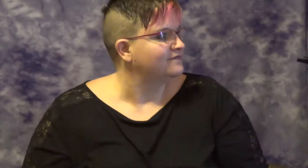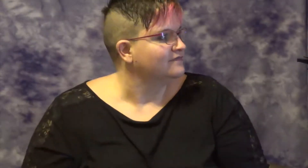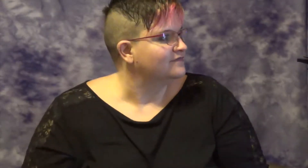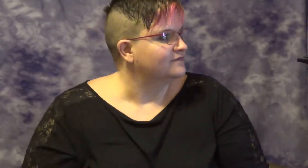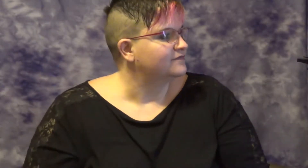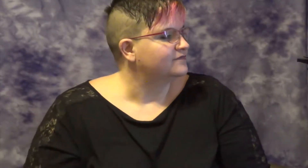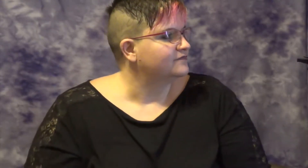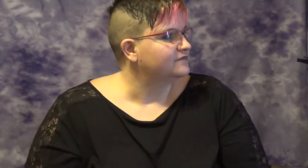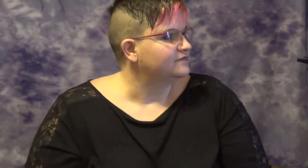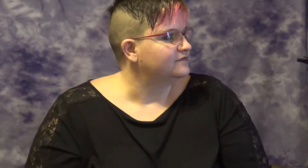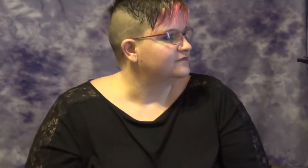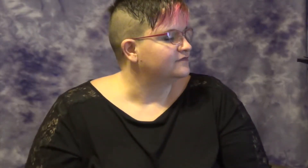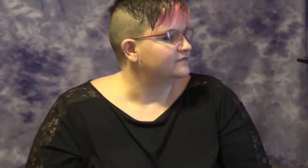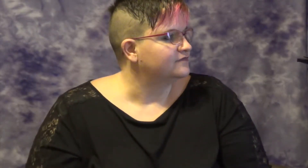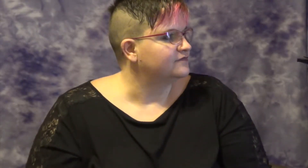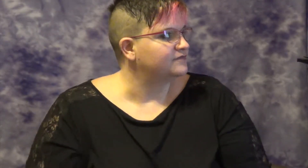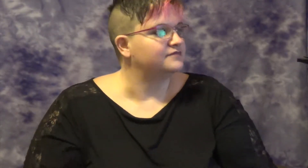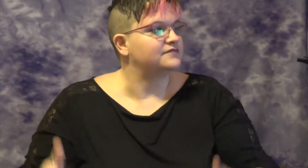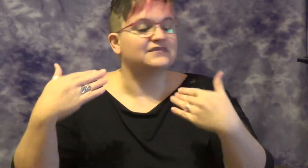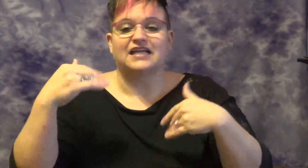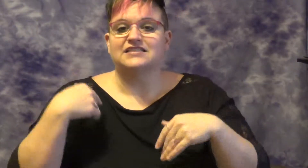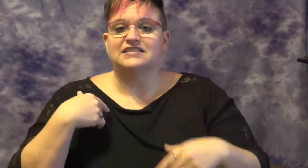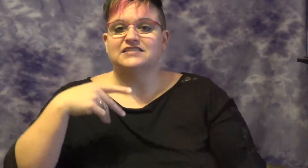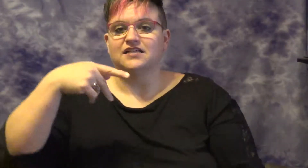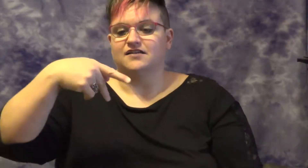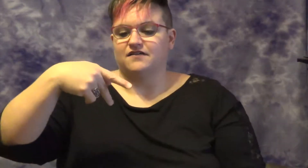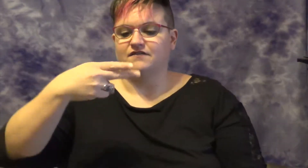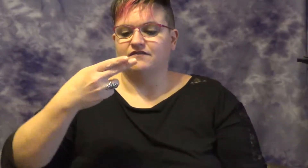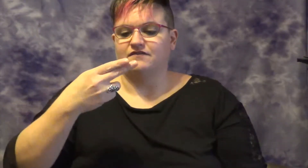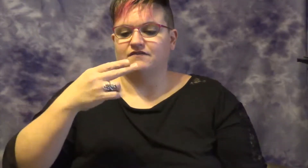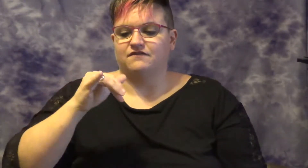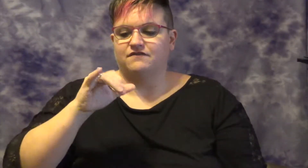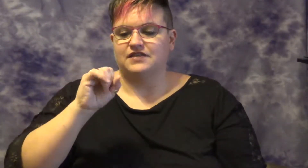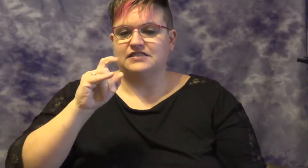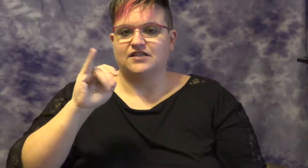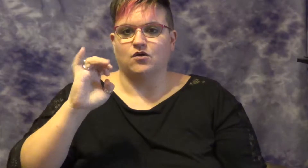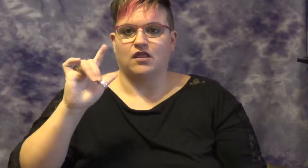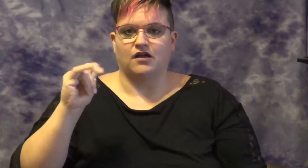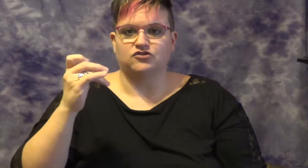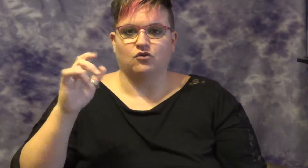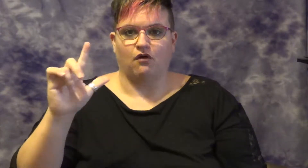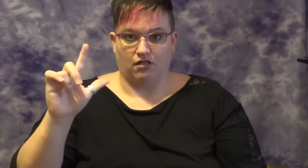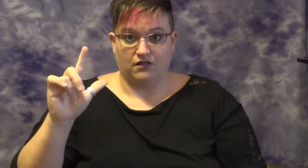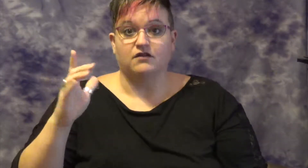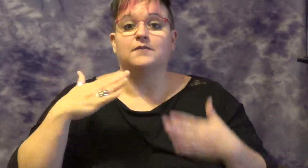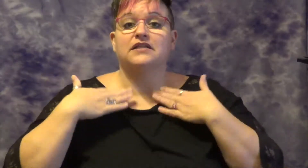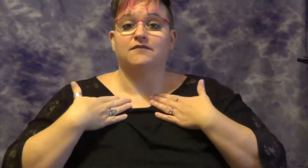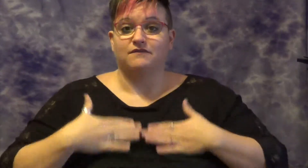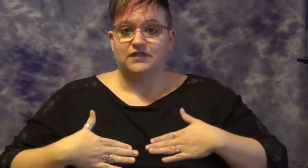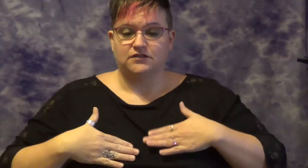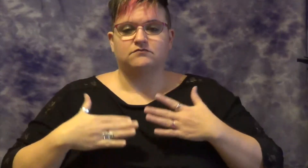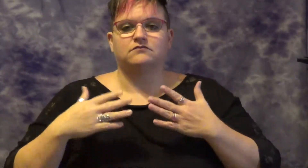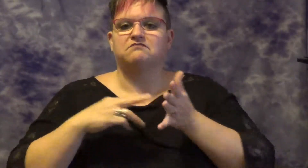you psychologically. So that's psychological noise. The other one is physiological